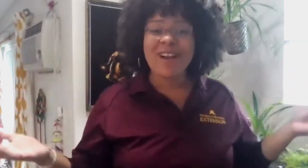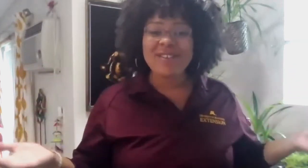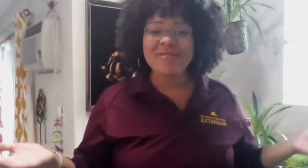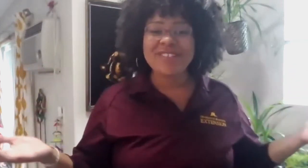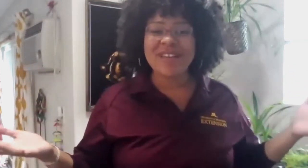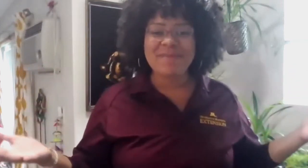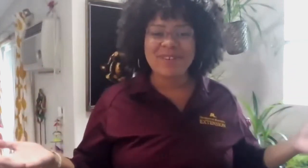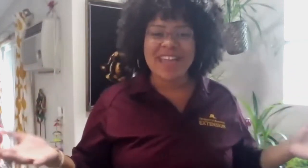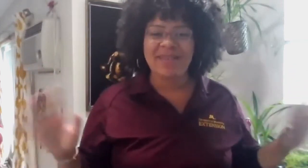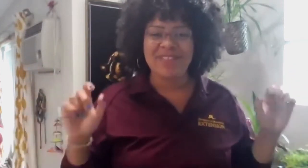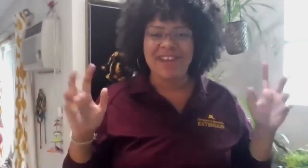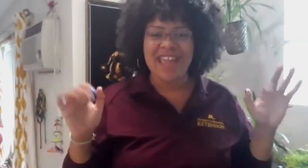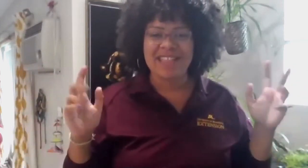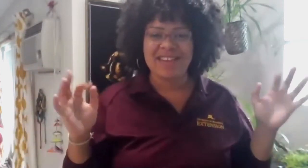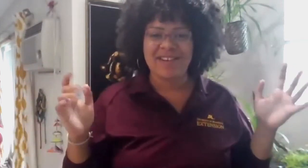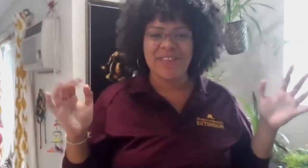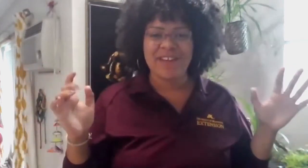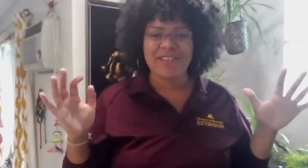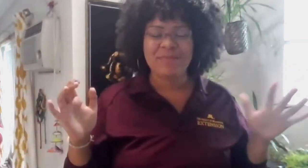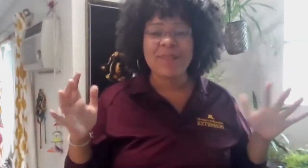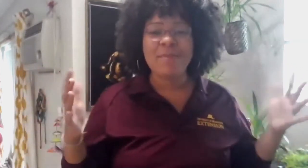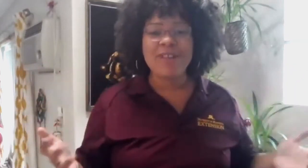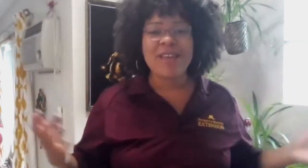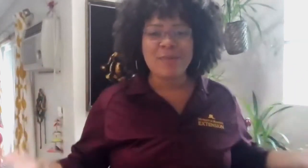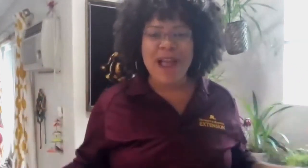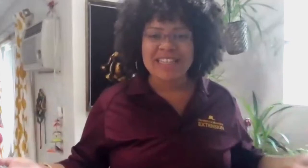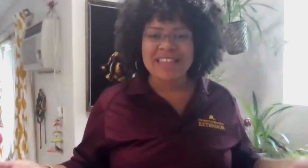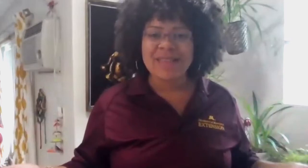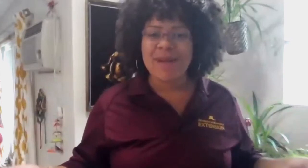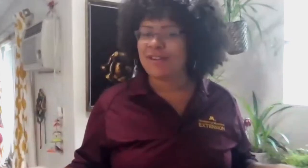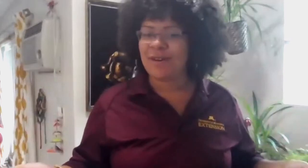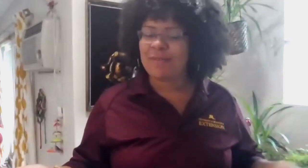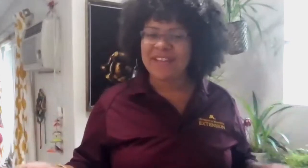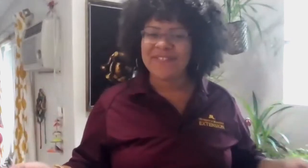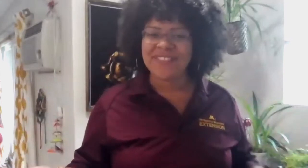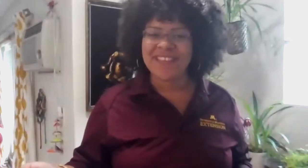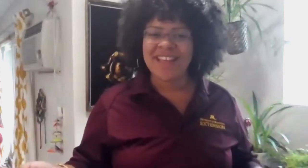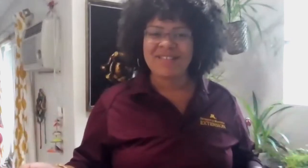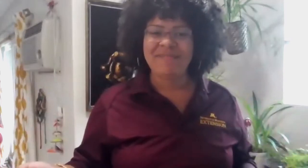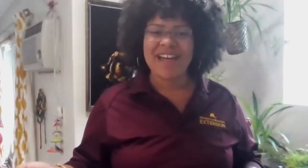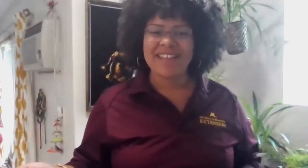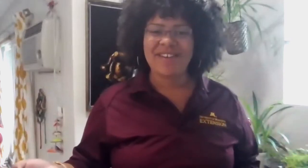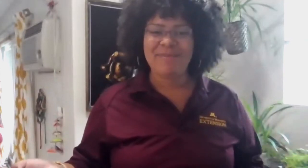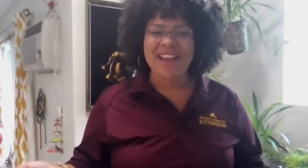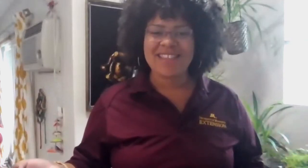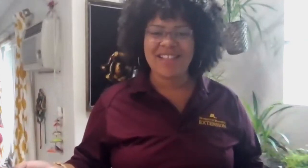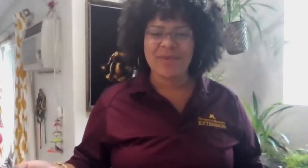aren't used to communicating with our hands and our fingers. But the more that you practice, the better you'll be. So I'm glad that you're all practicing along with